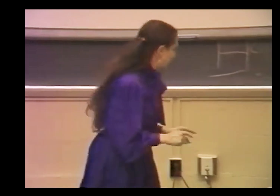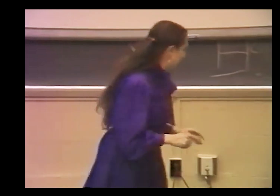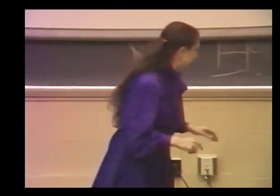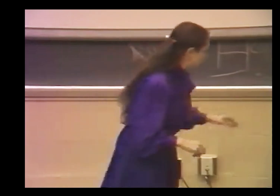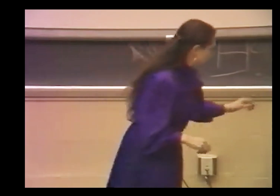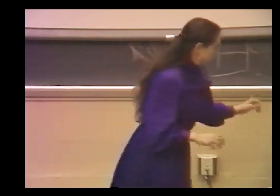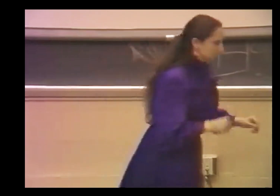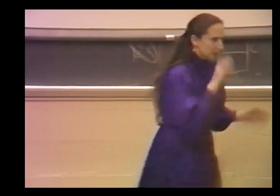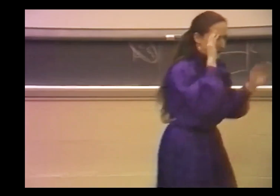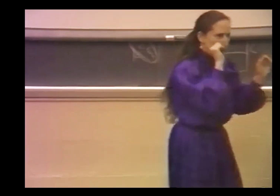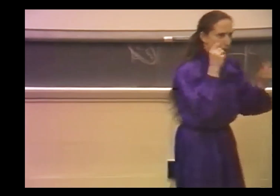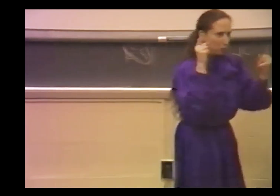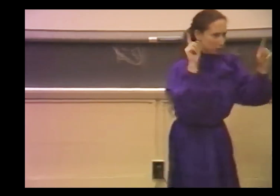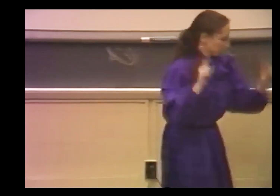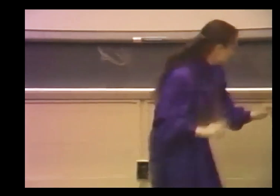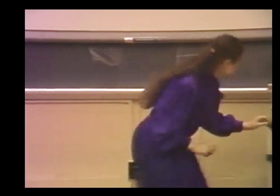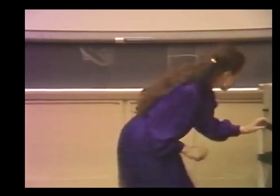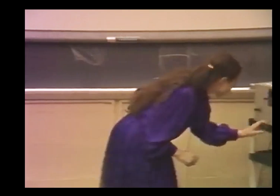Okay. I hope it works.